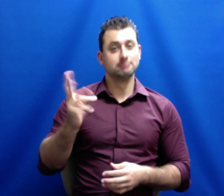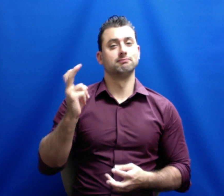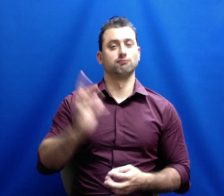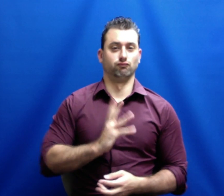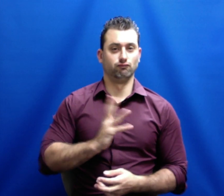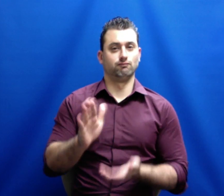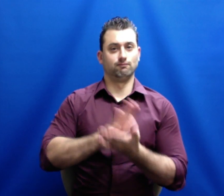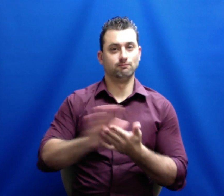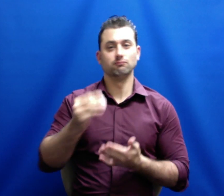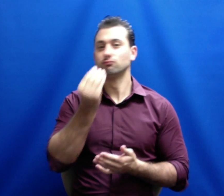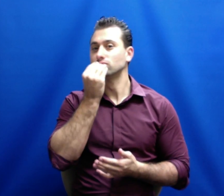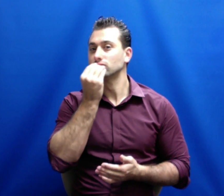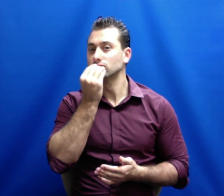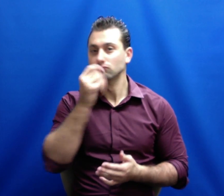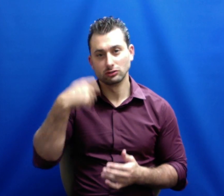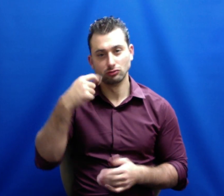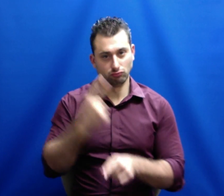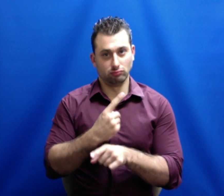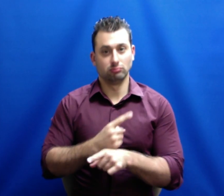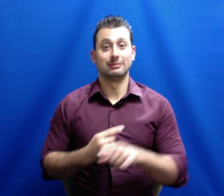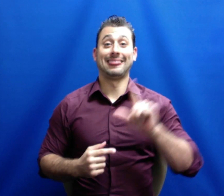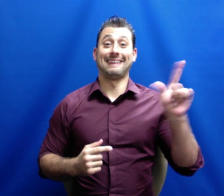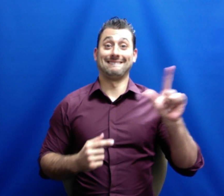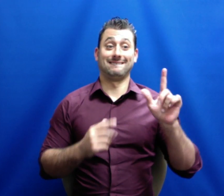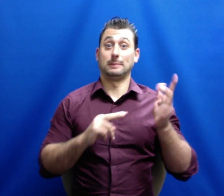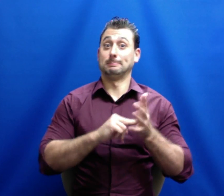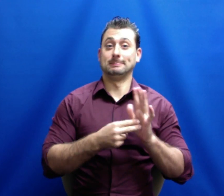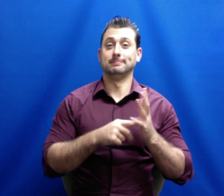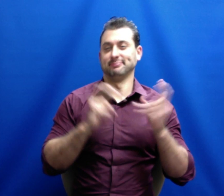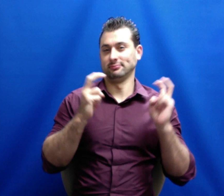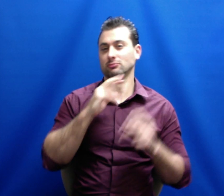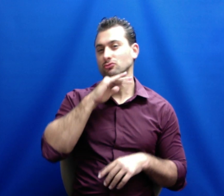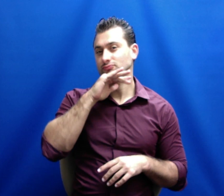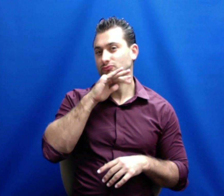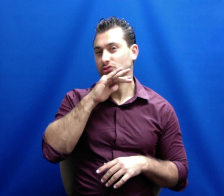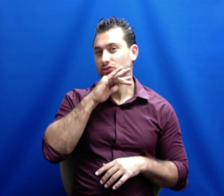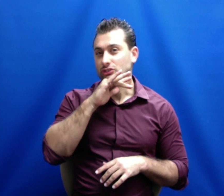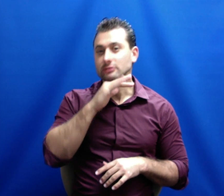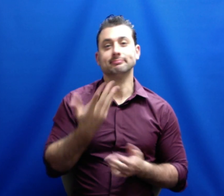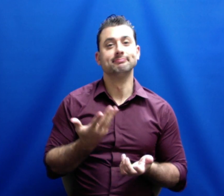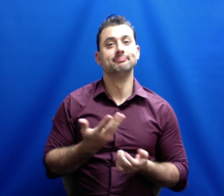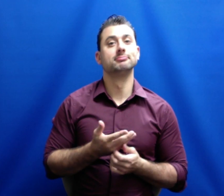for formal items like eating. The left hand is considered dirty.